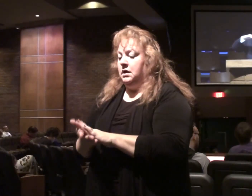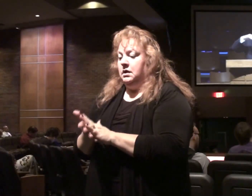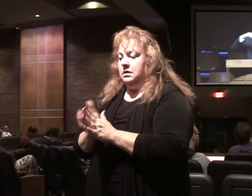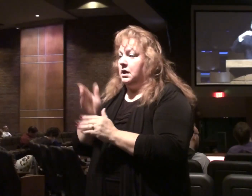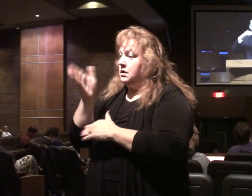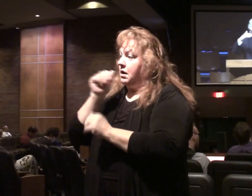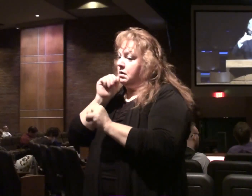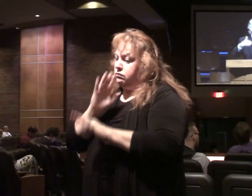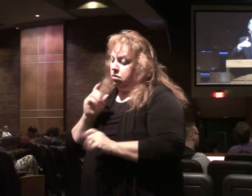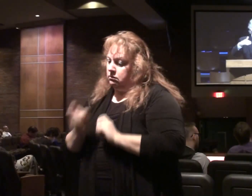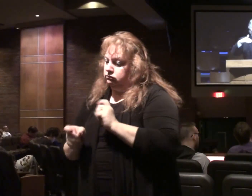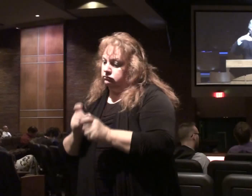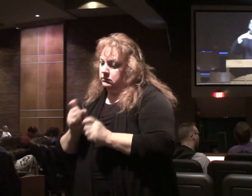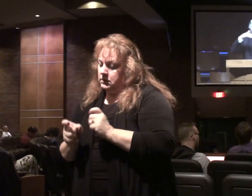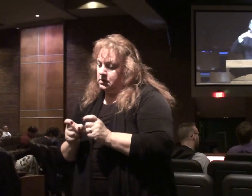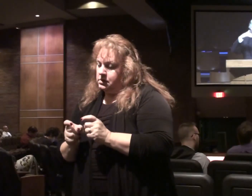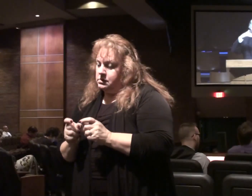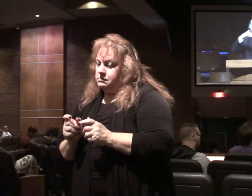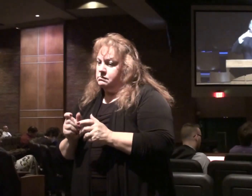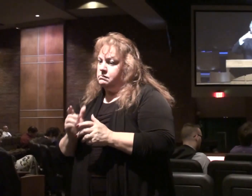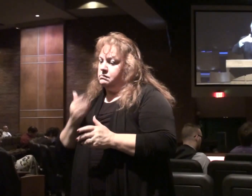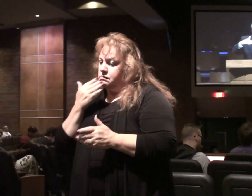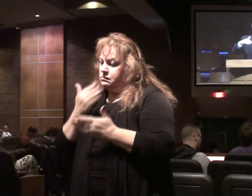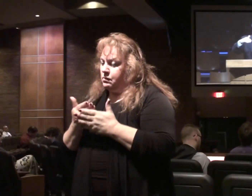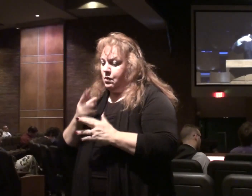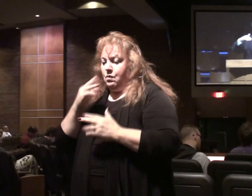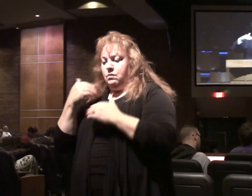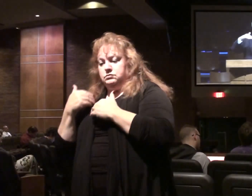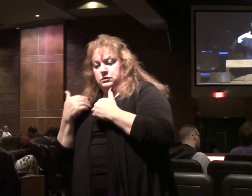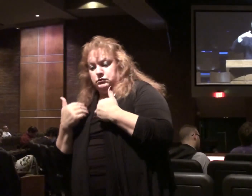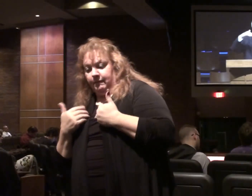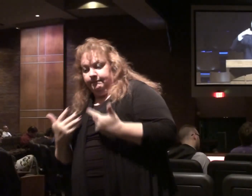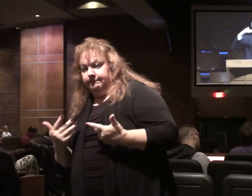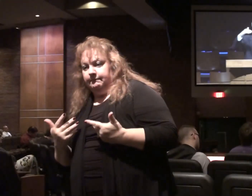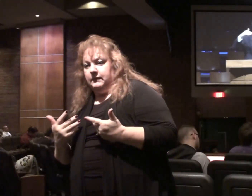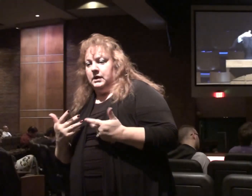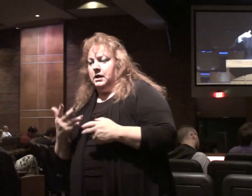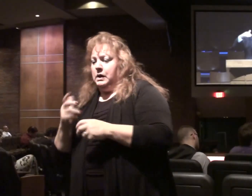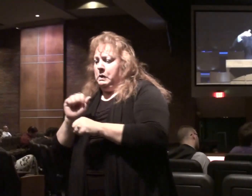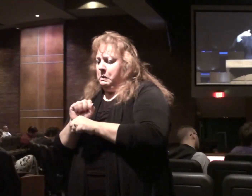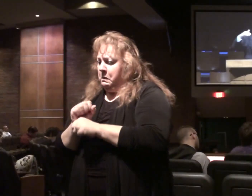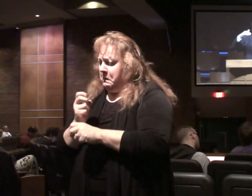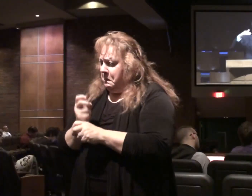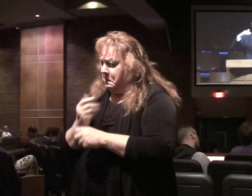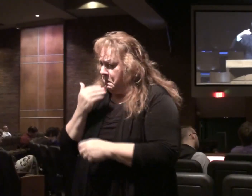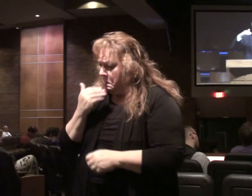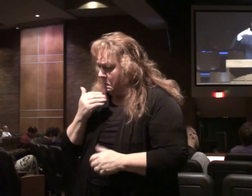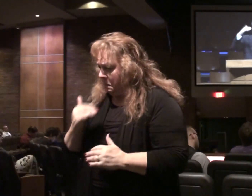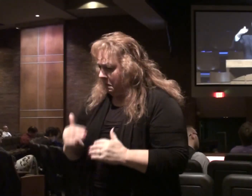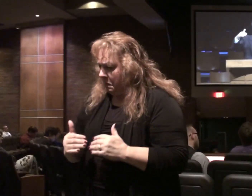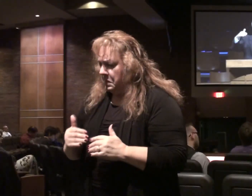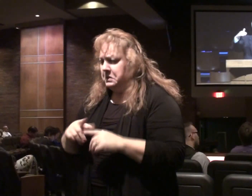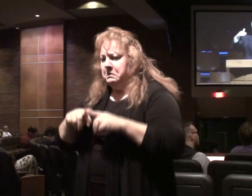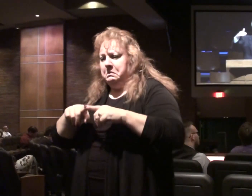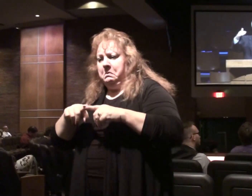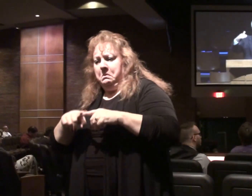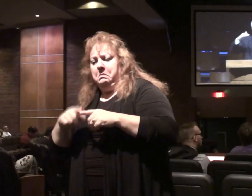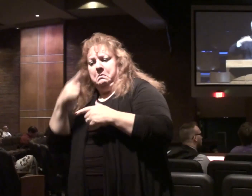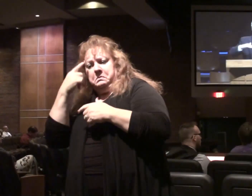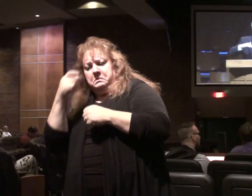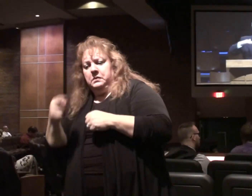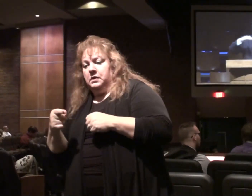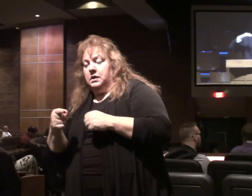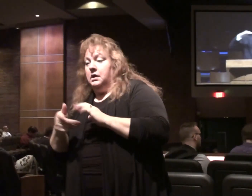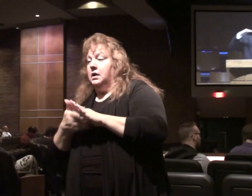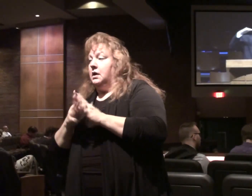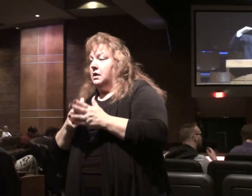more conscientious, more responsible, harder workers, more reliable,